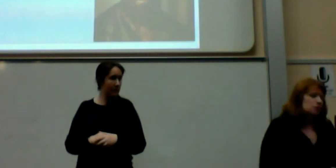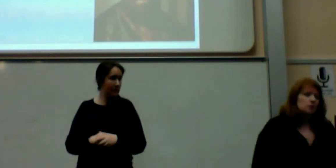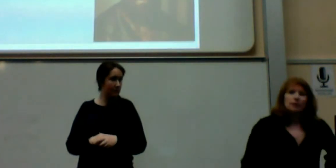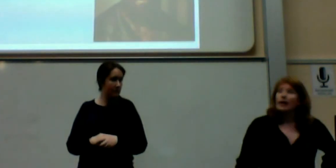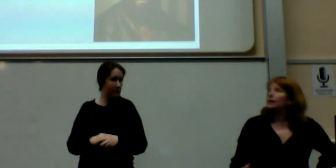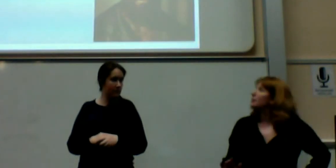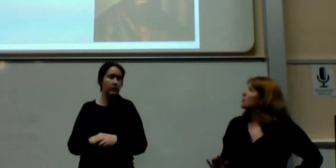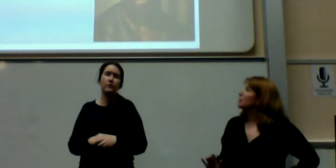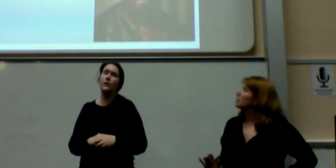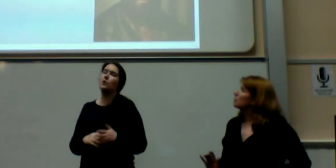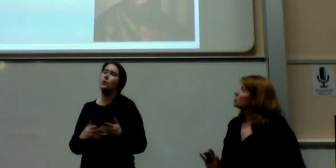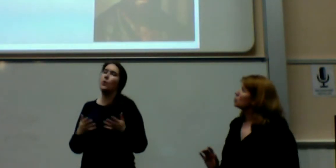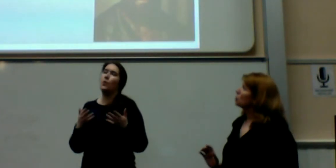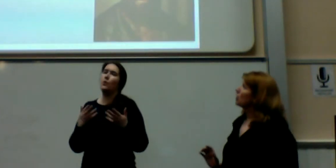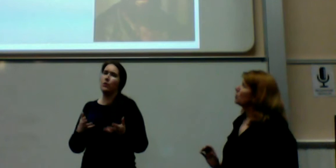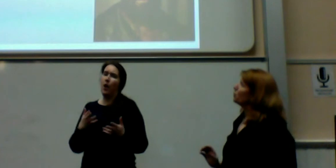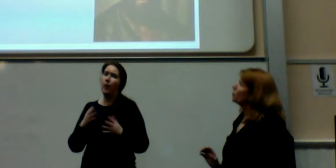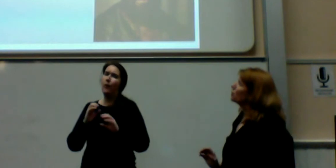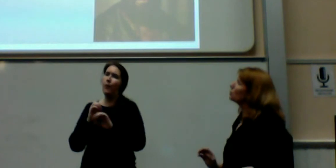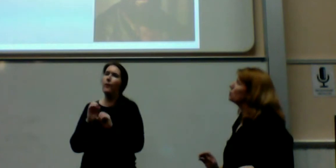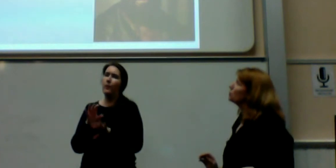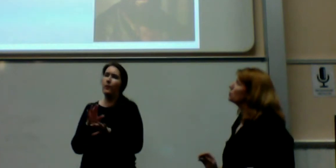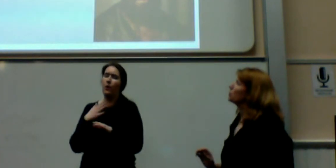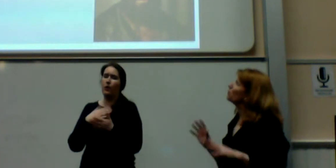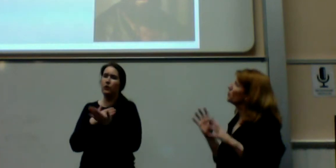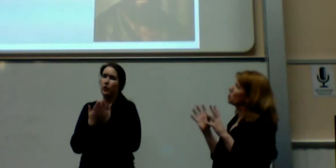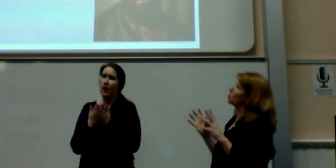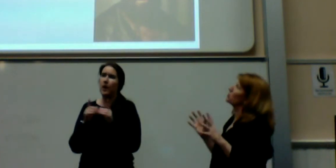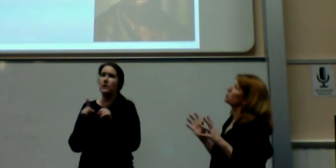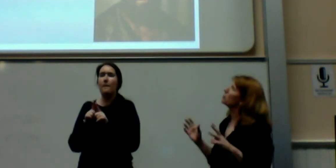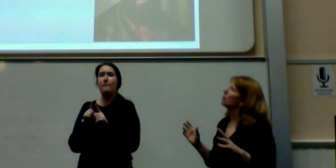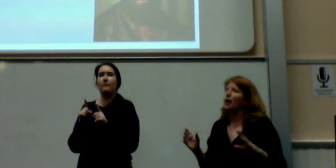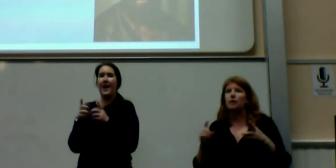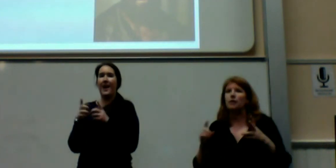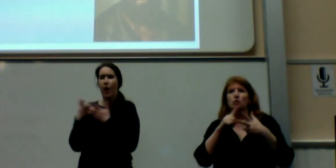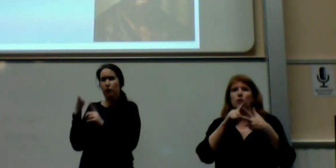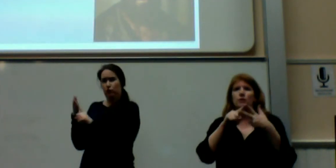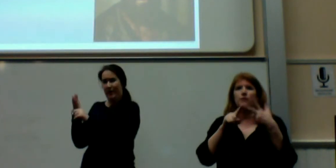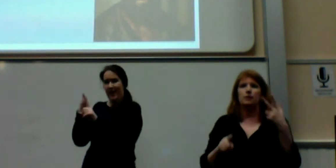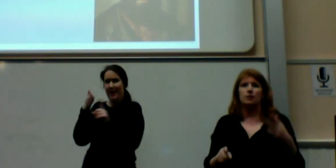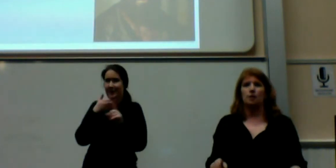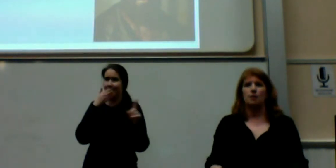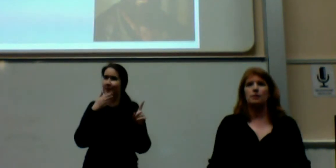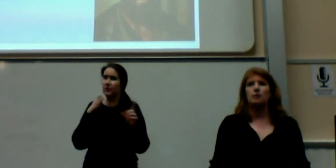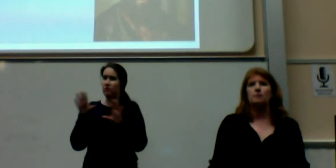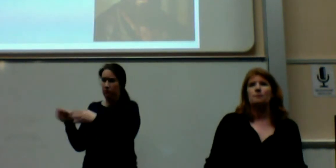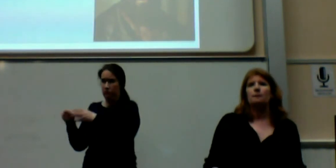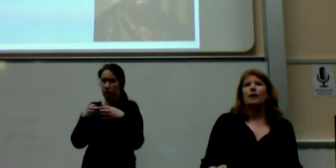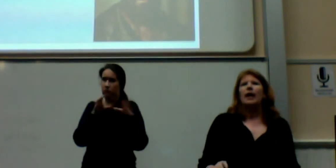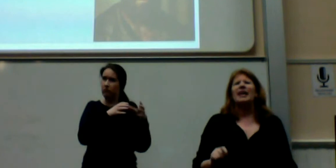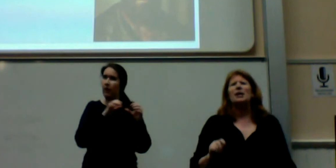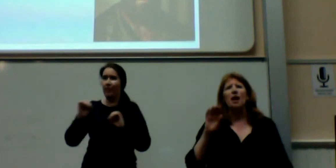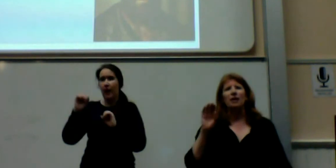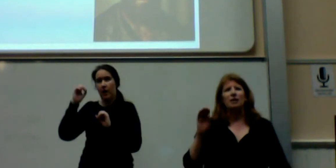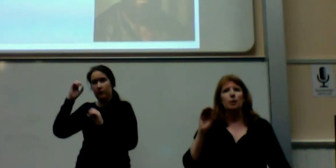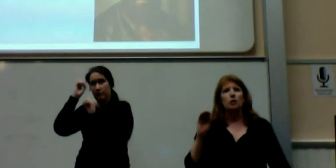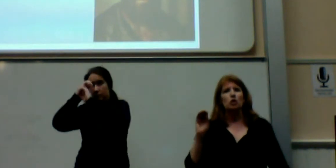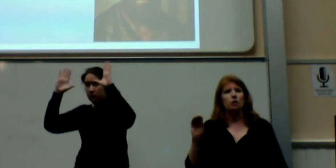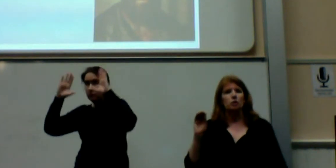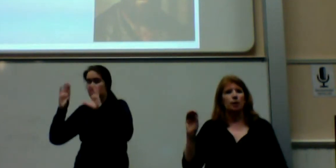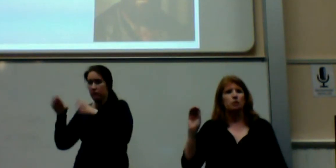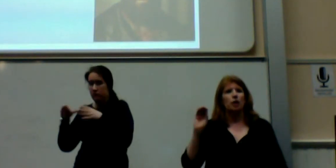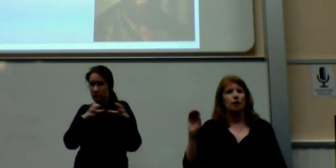What I want to do next is share with you some features about each one of these schemas. And I'm not